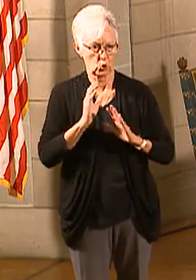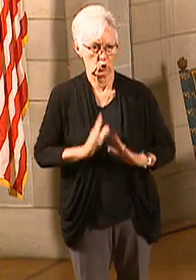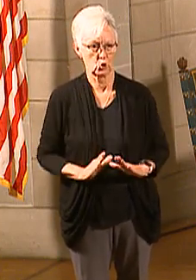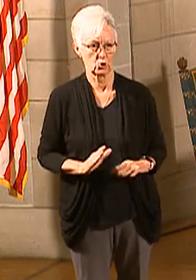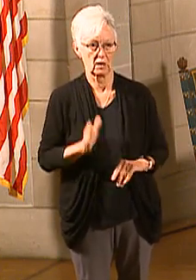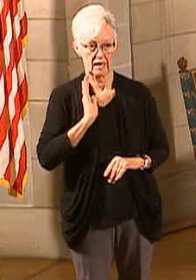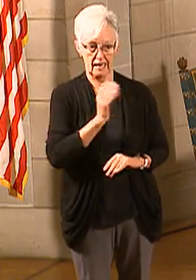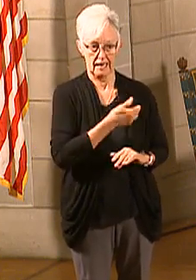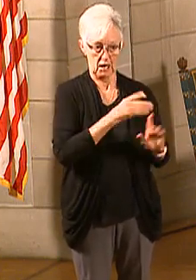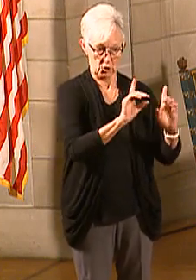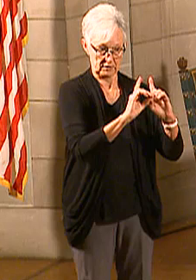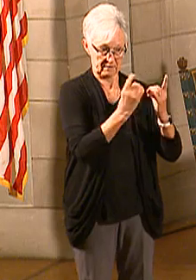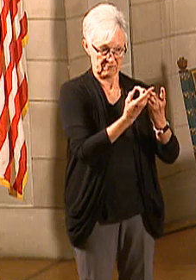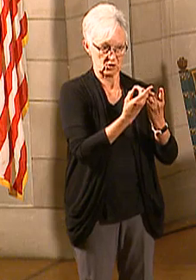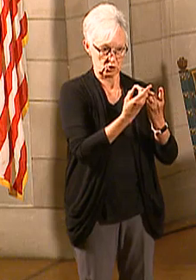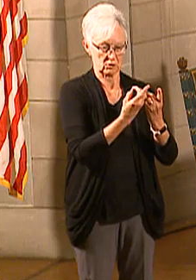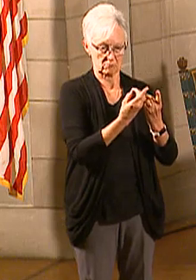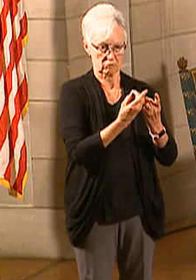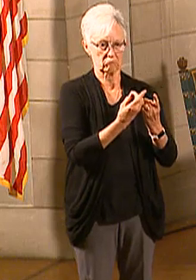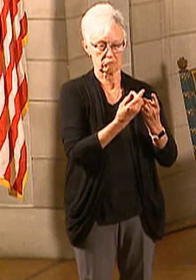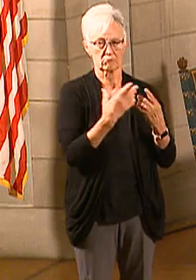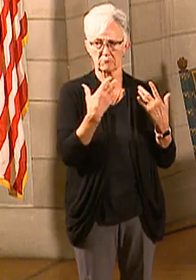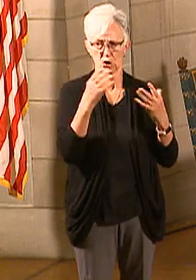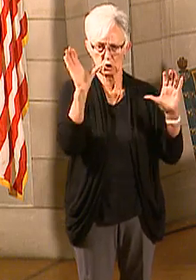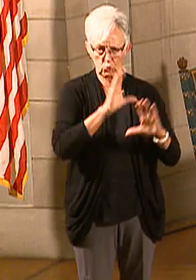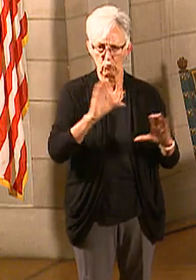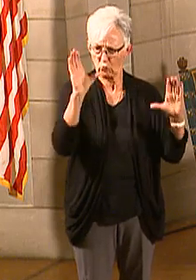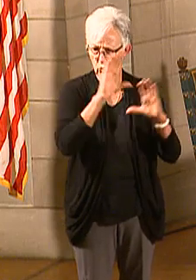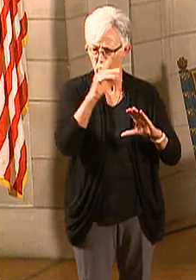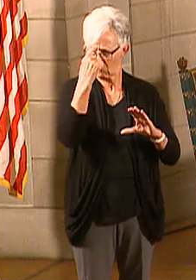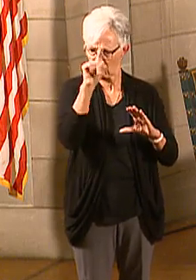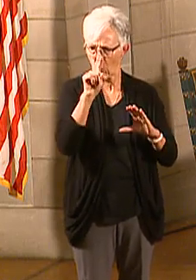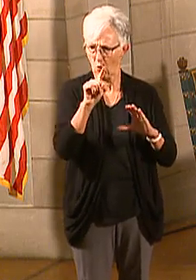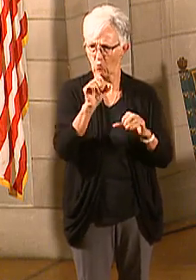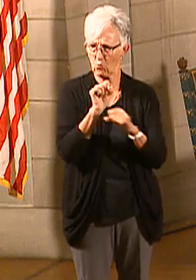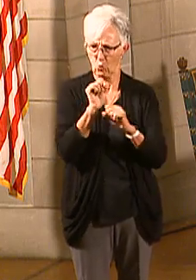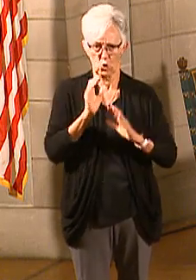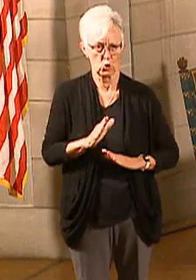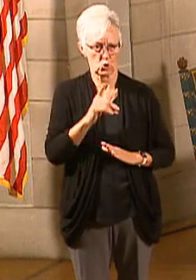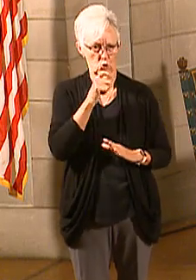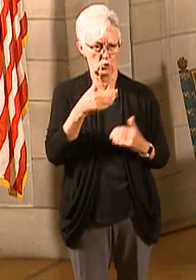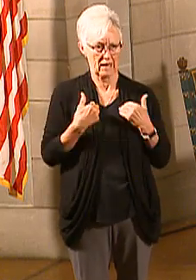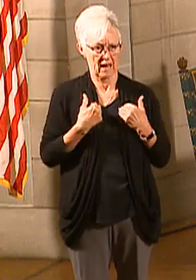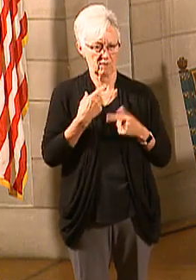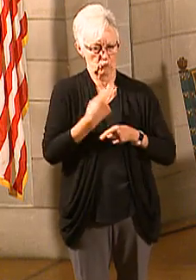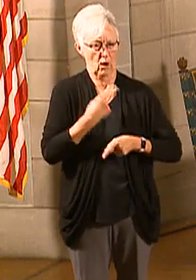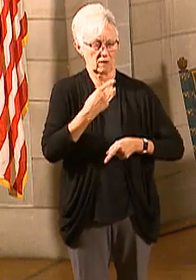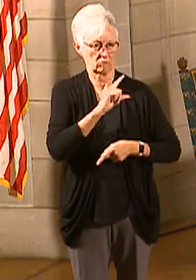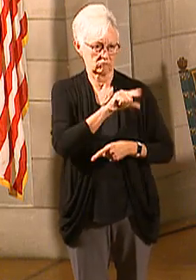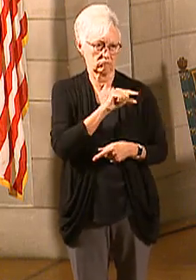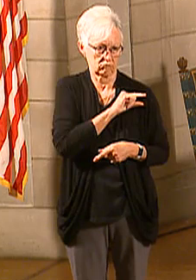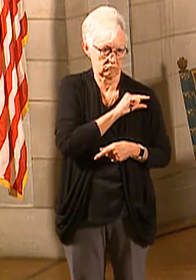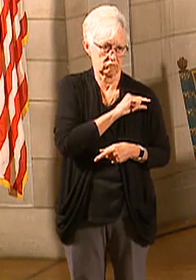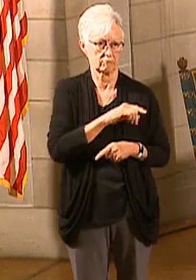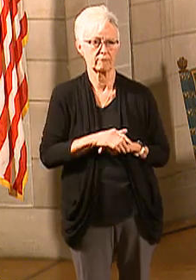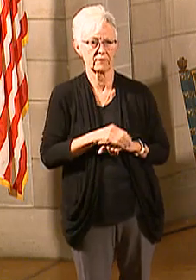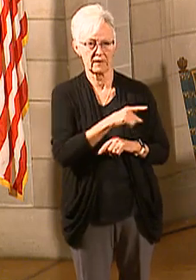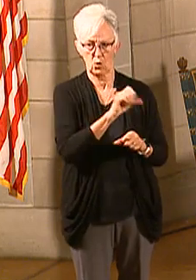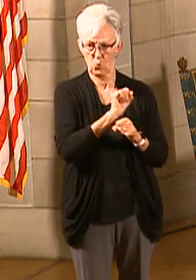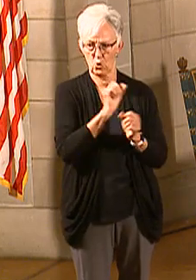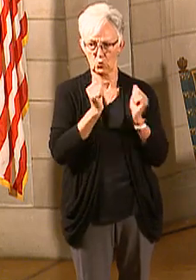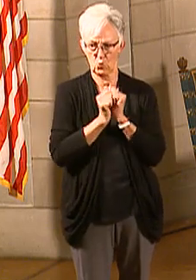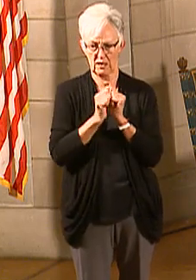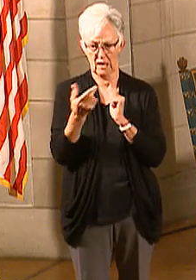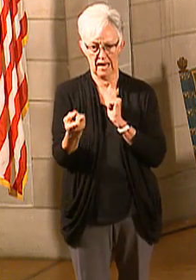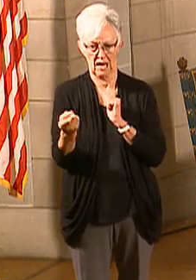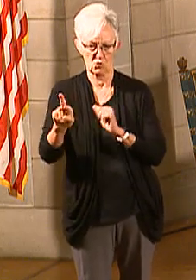has increased its effort to find qualified applicants. Child welfare leaders are working in conjunction with our HR partners to